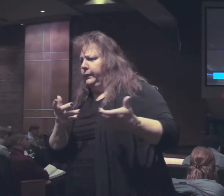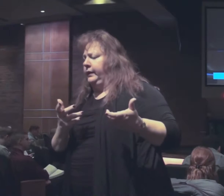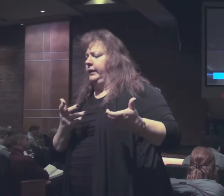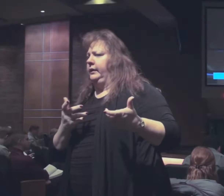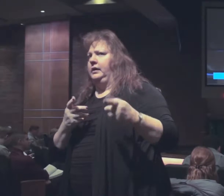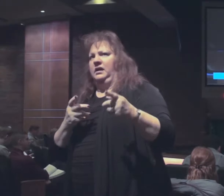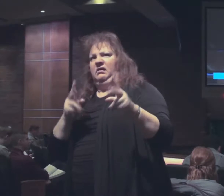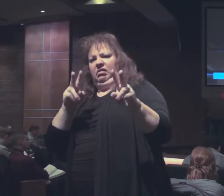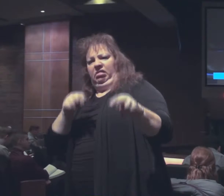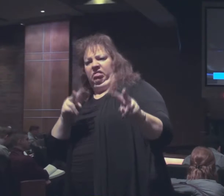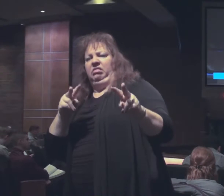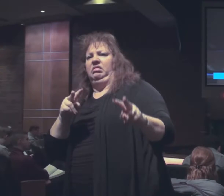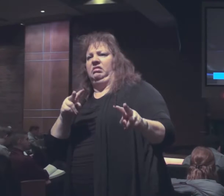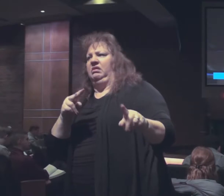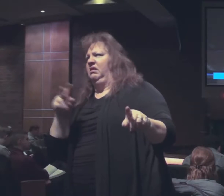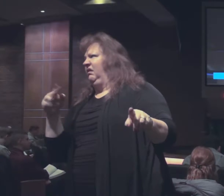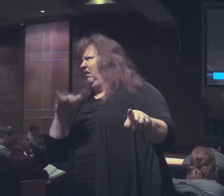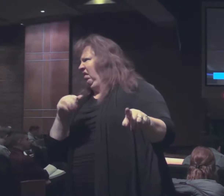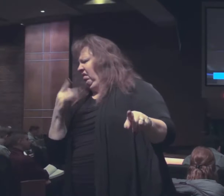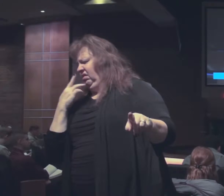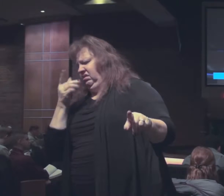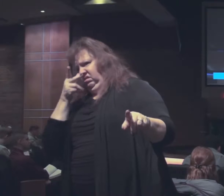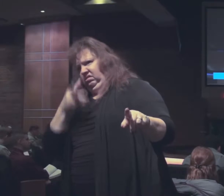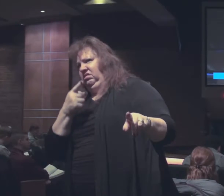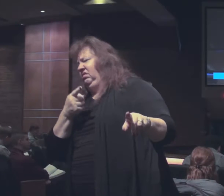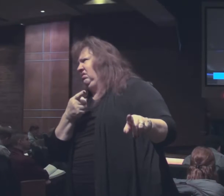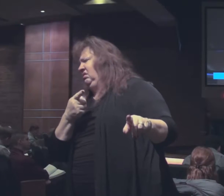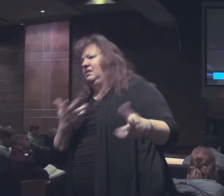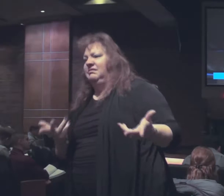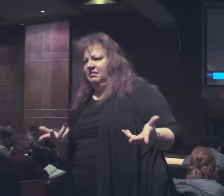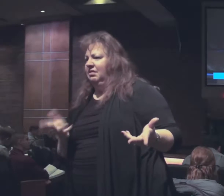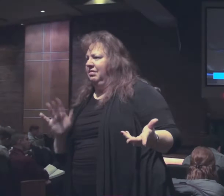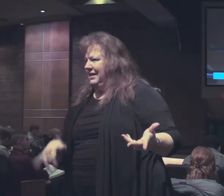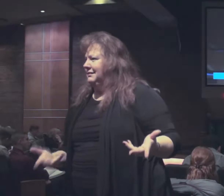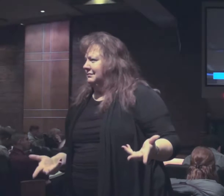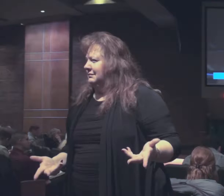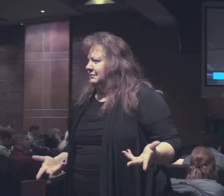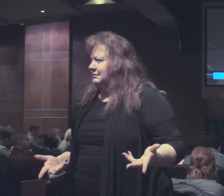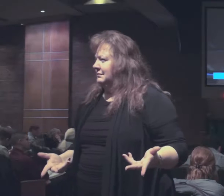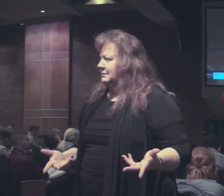Make him look bad, as we might say.